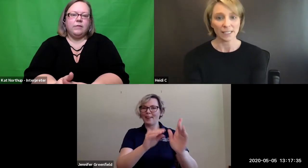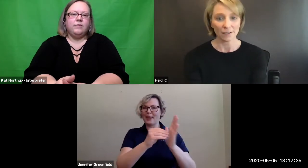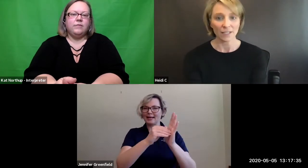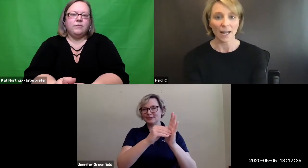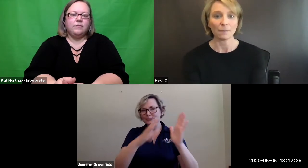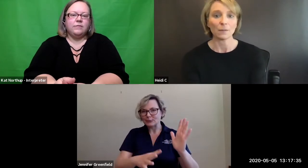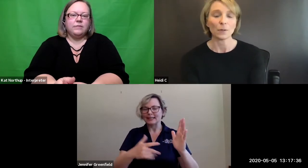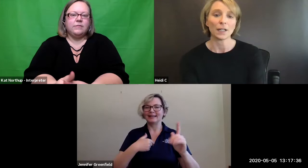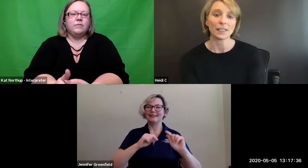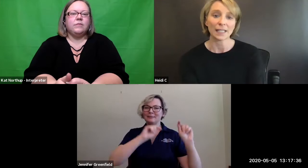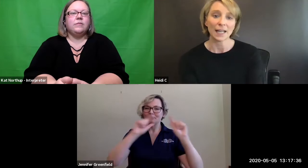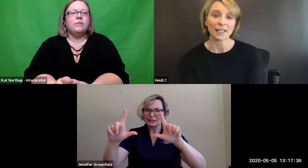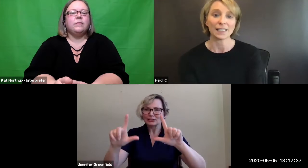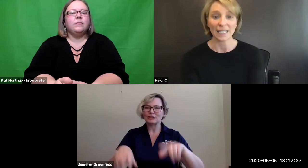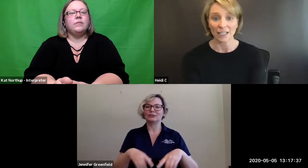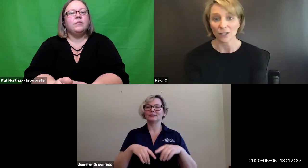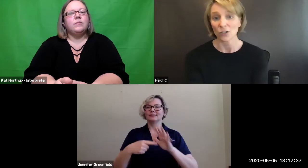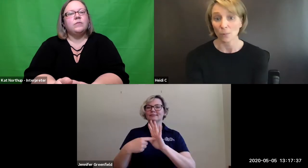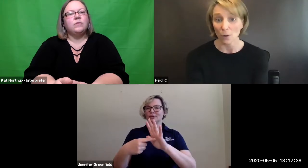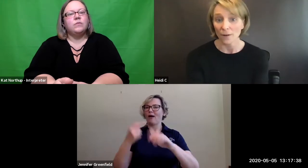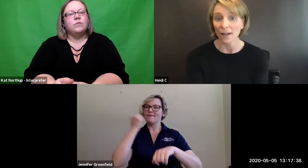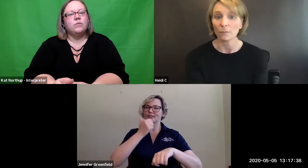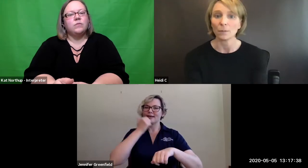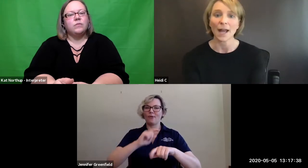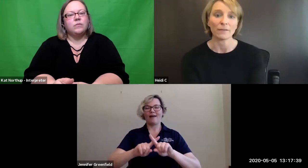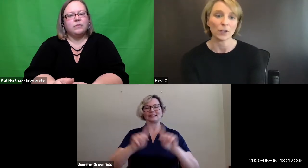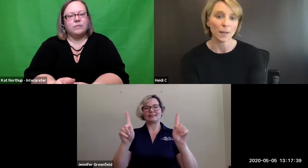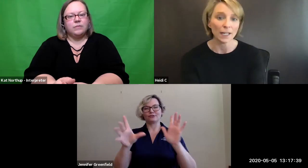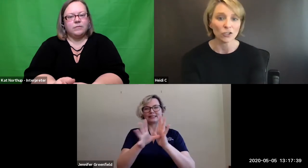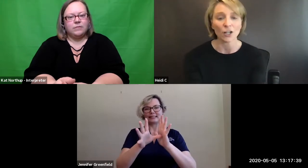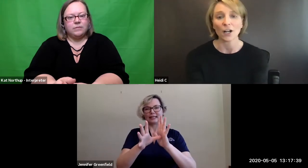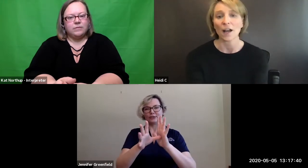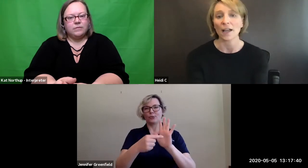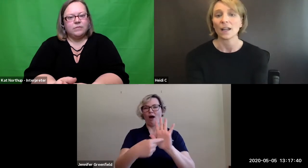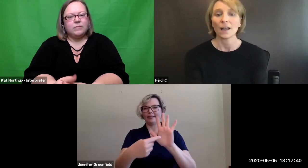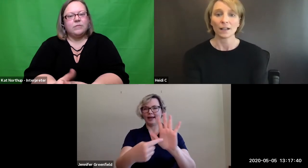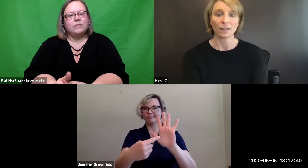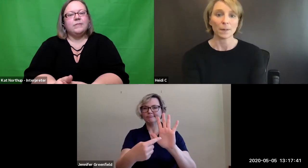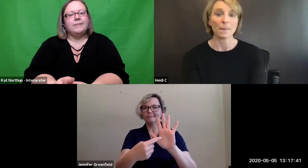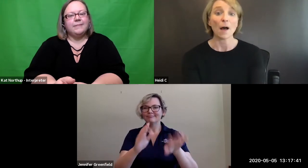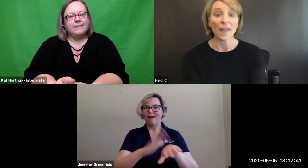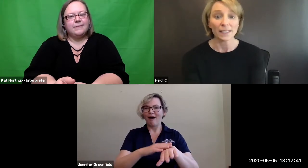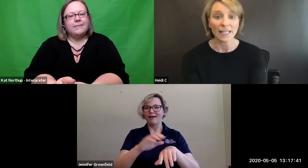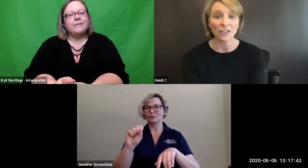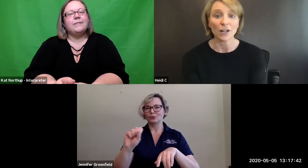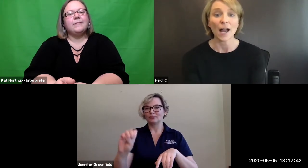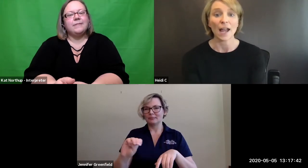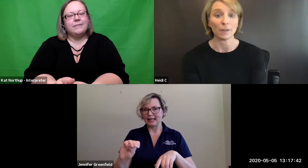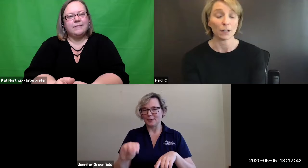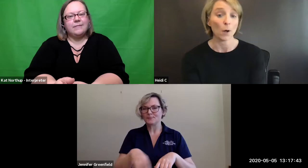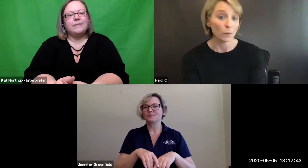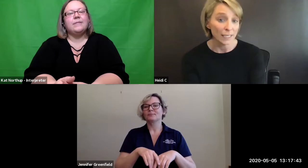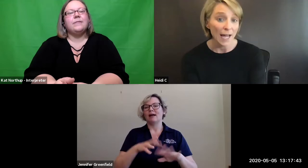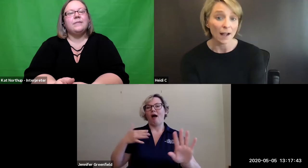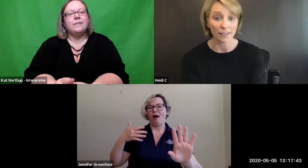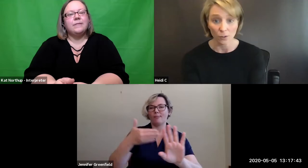every single day we would select a senior to profile. We would have their picture and a little bit about that senior, and we